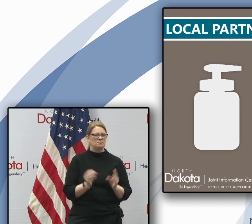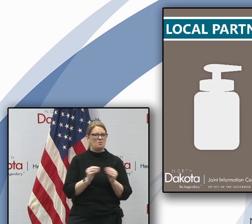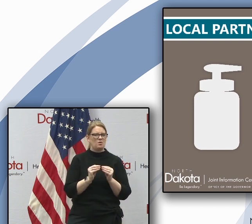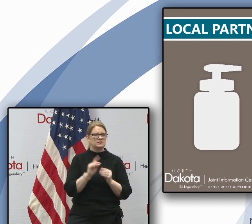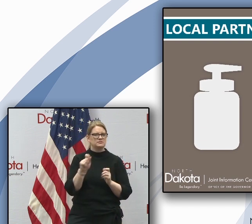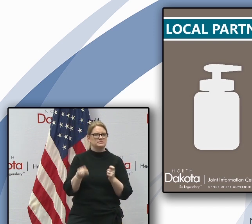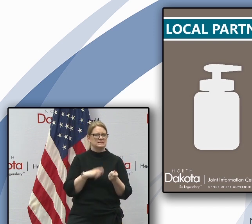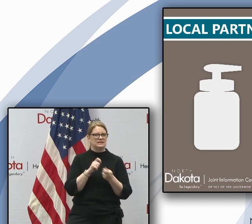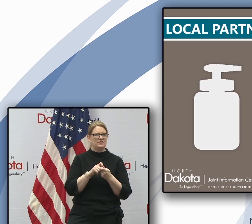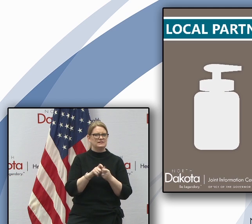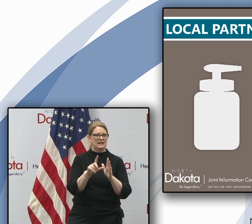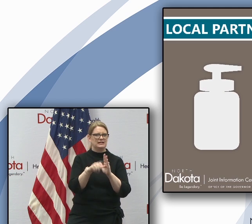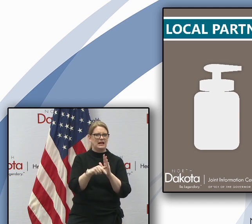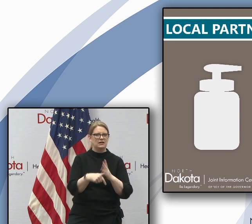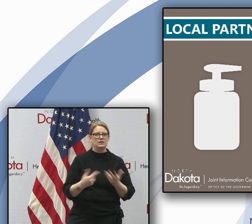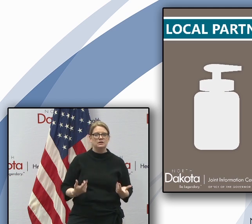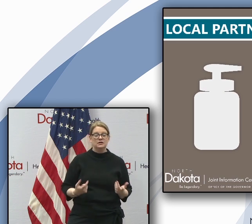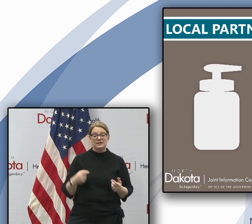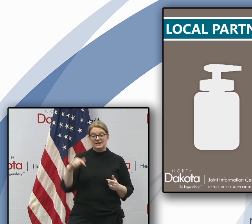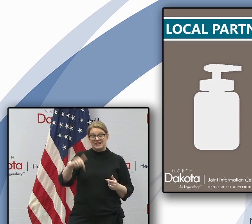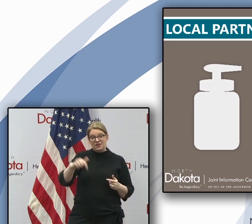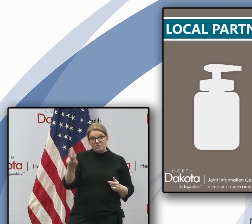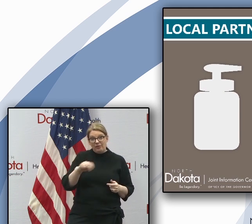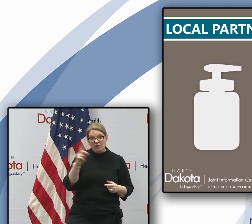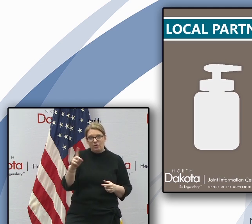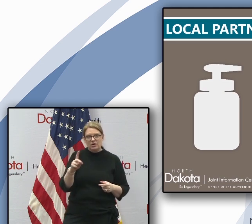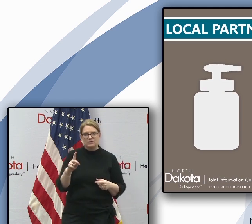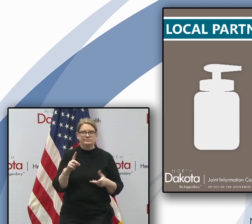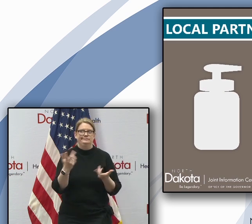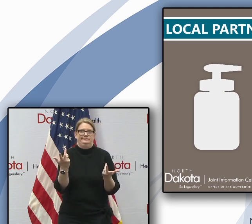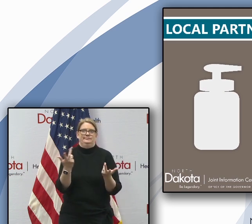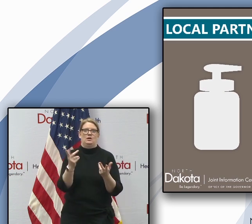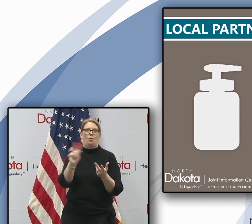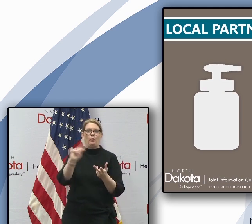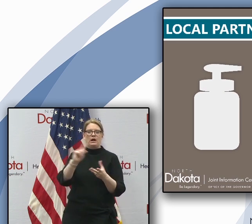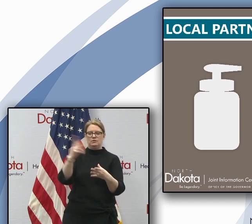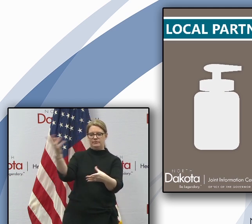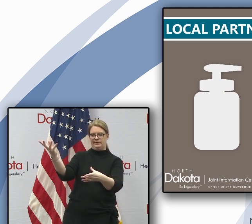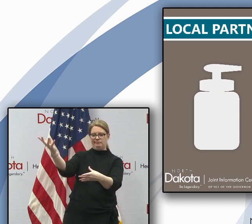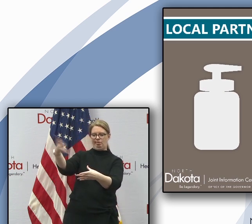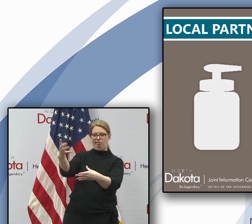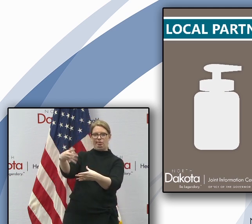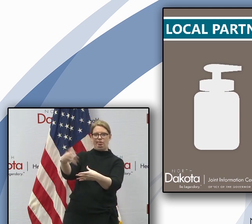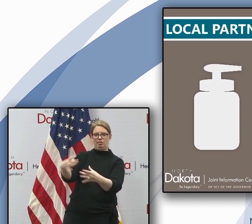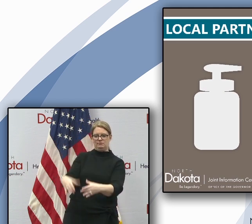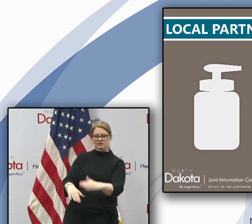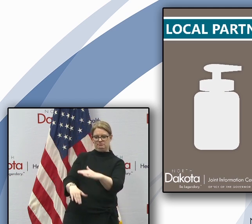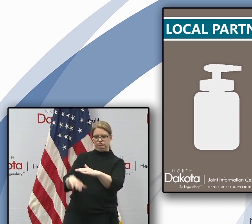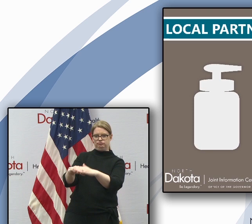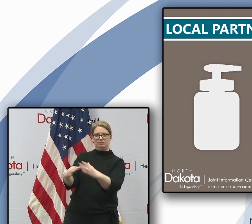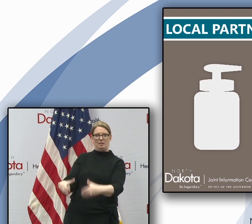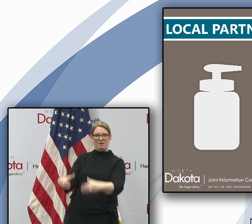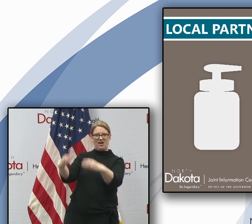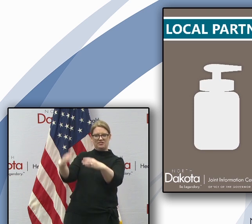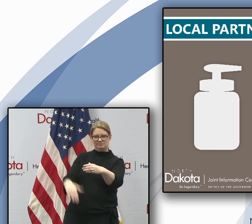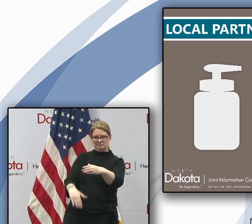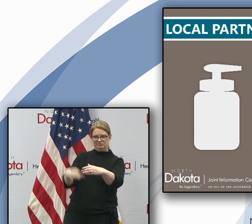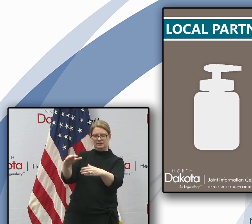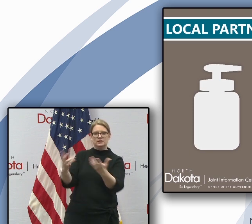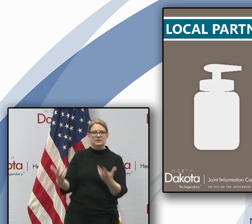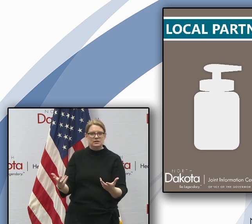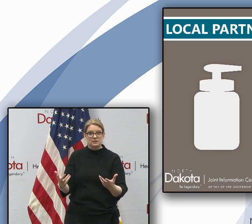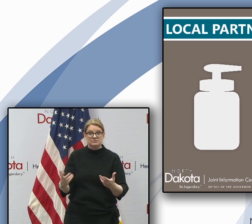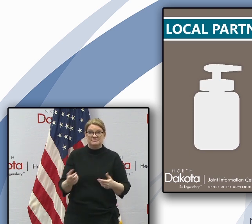that, but there is no bottling facility in North Dakota for hand sanitizer. So even though we're able to produce